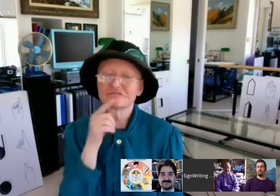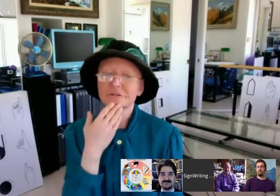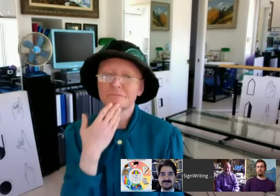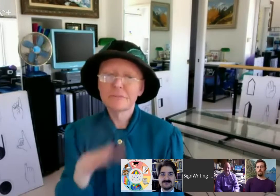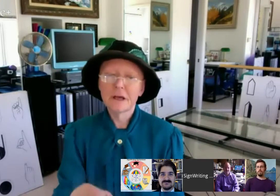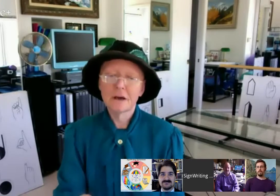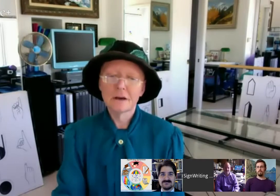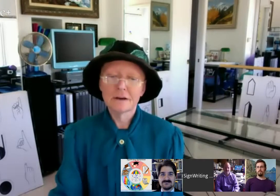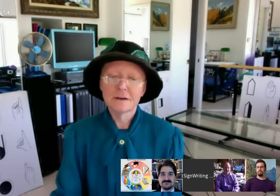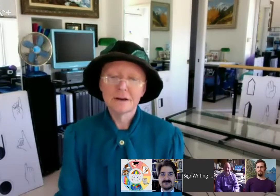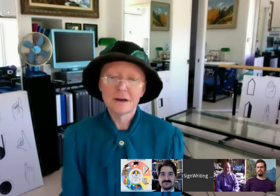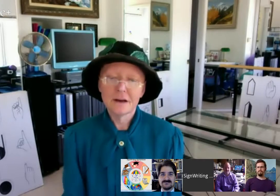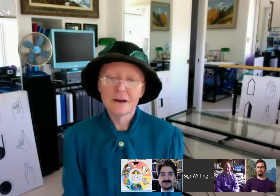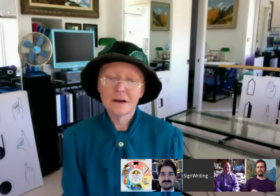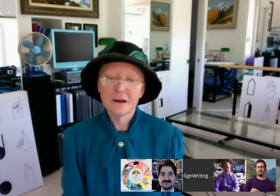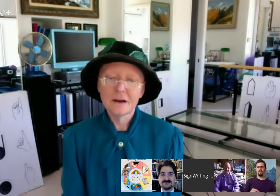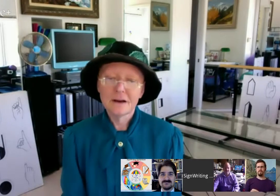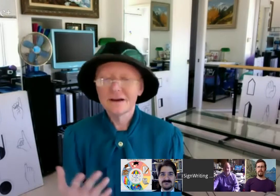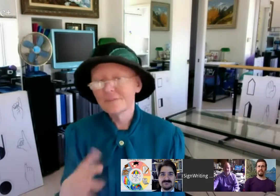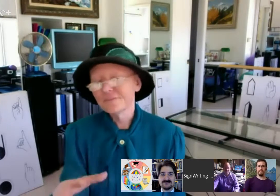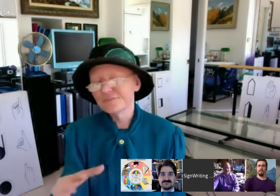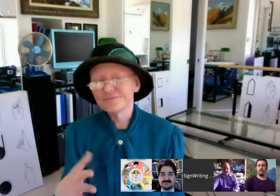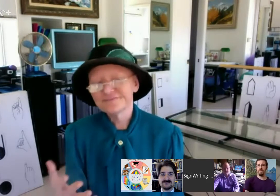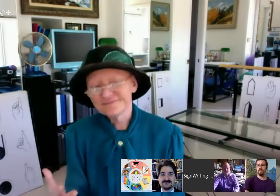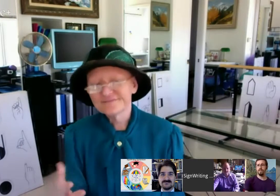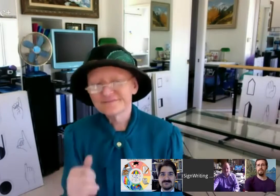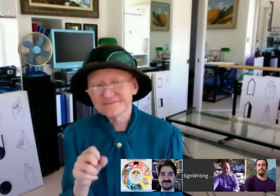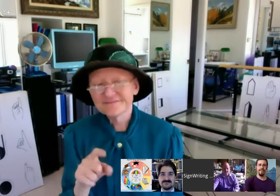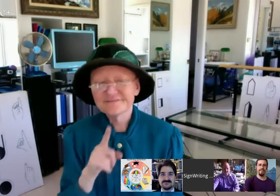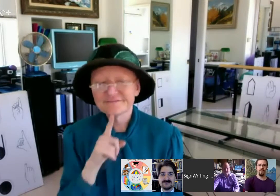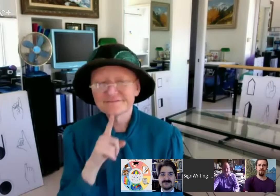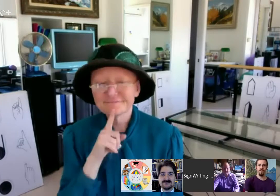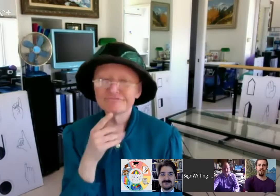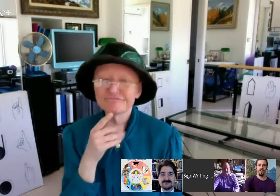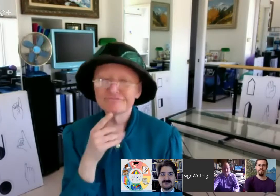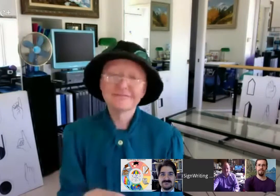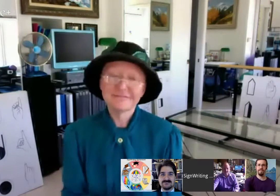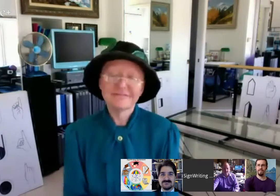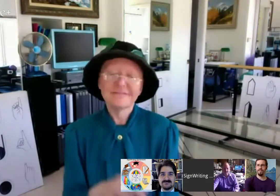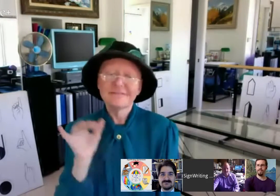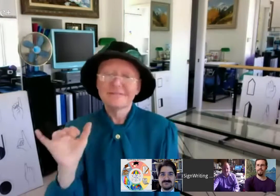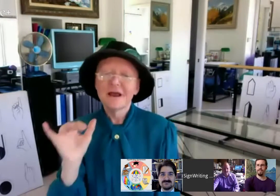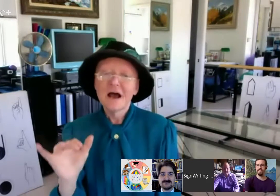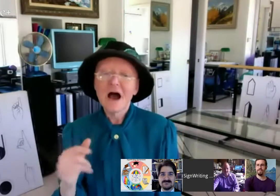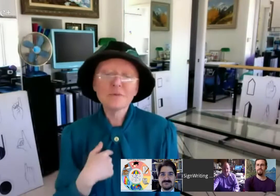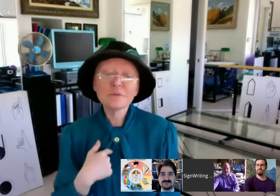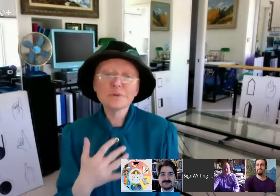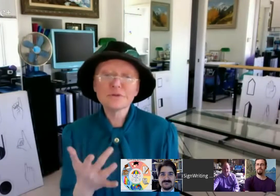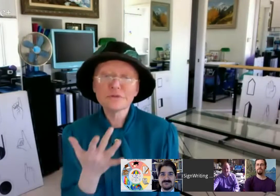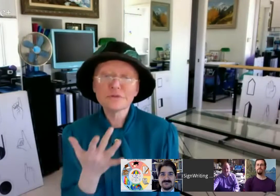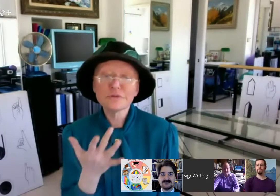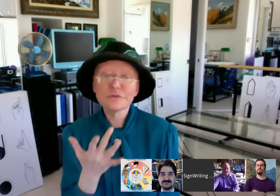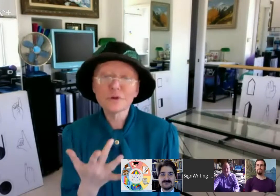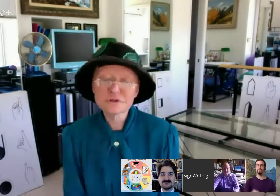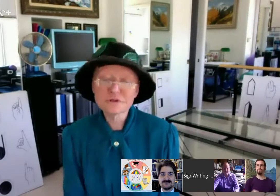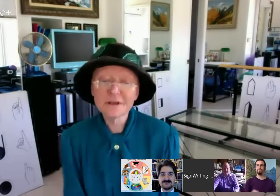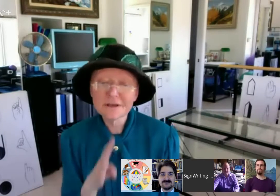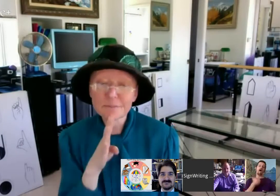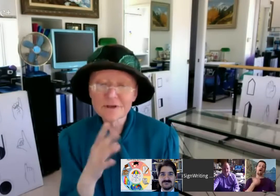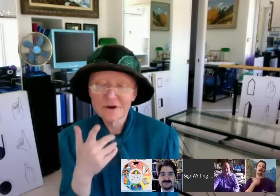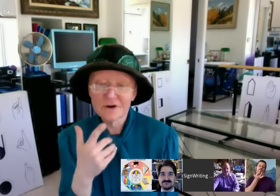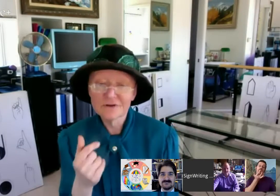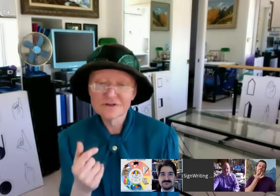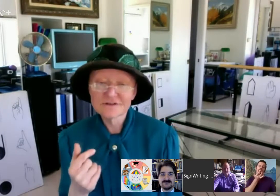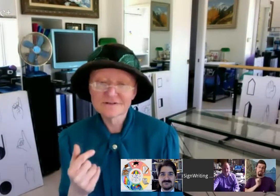I would prefer this because my ASL is not that great. I would prefer